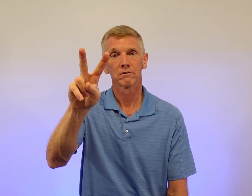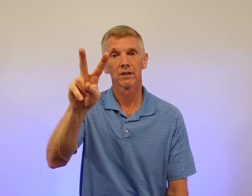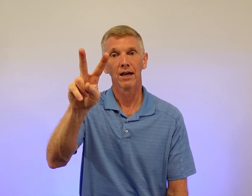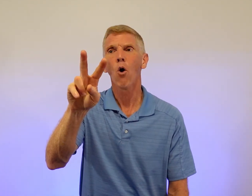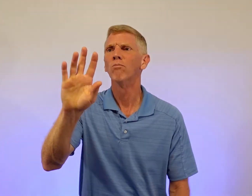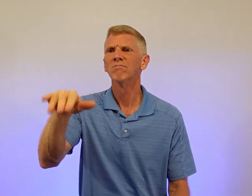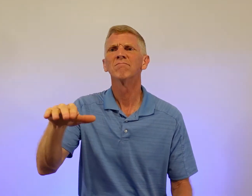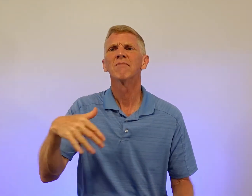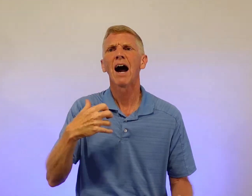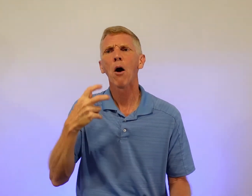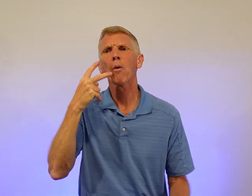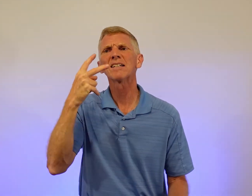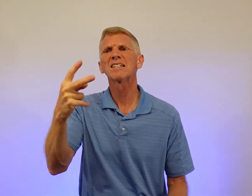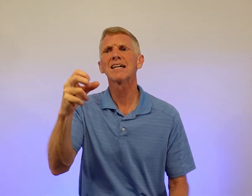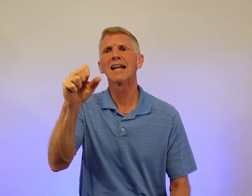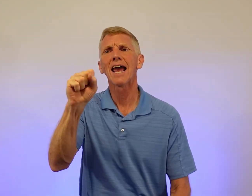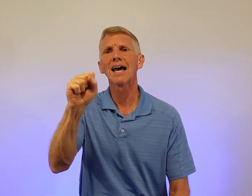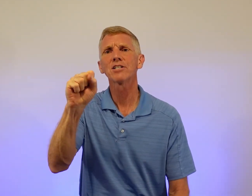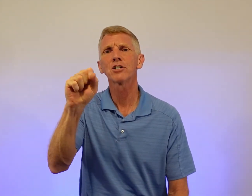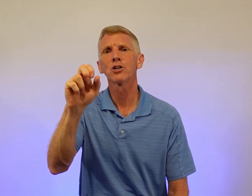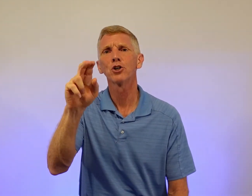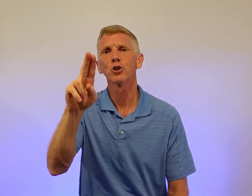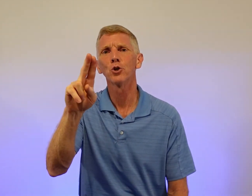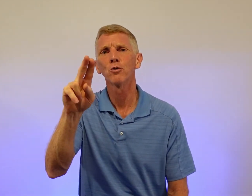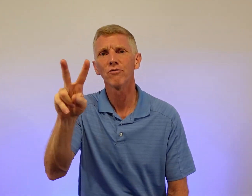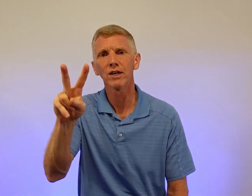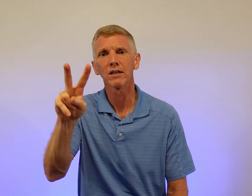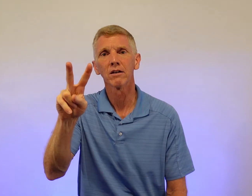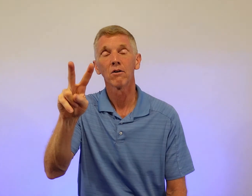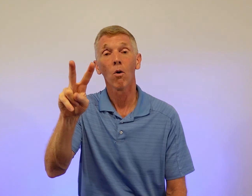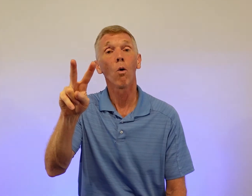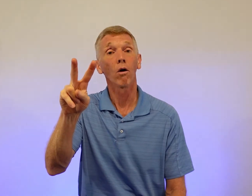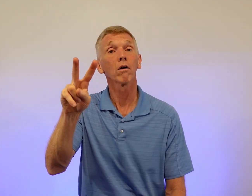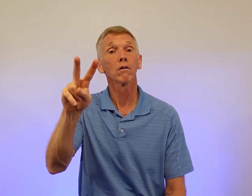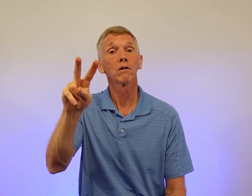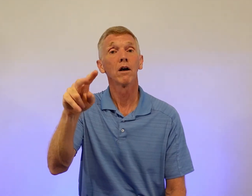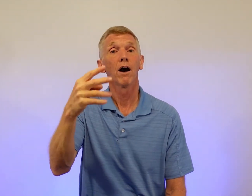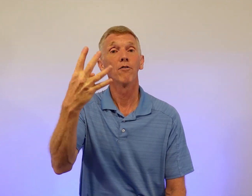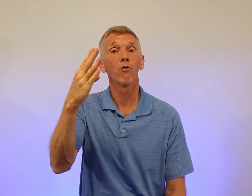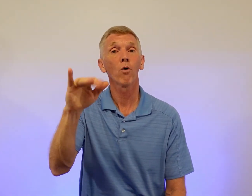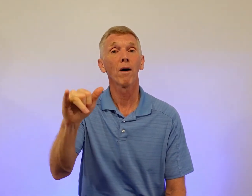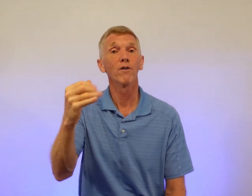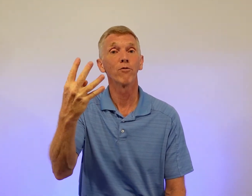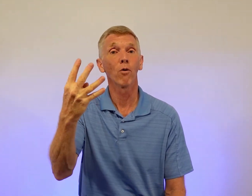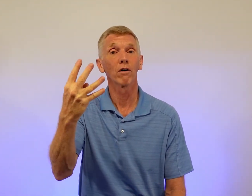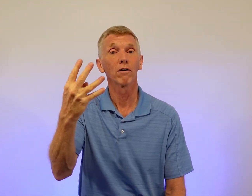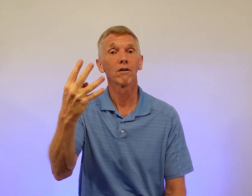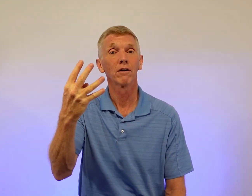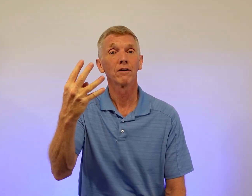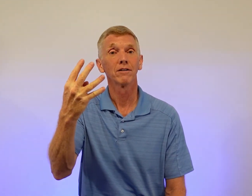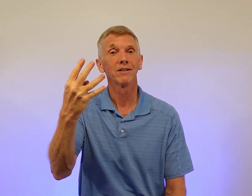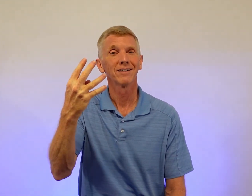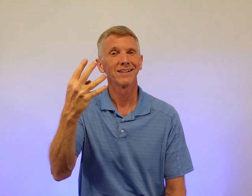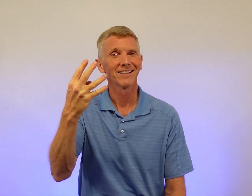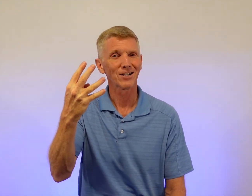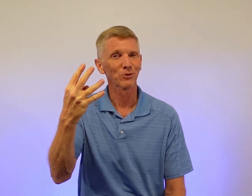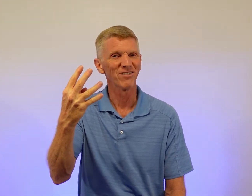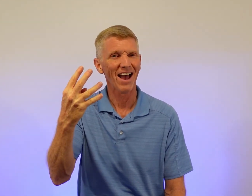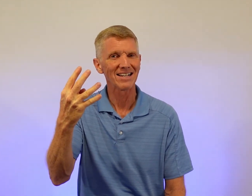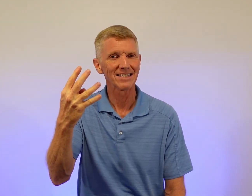Okay? Oh, I want to see an SUV or a 4x4. That's really fast, isn't